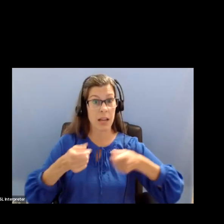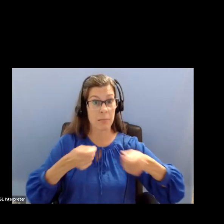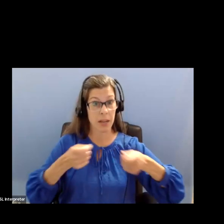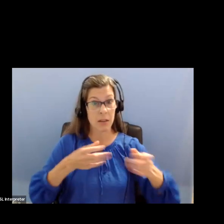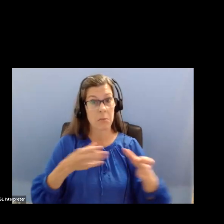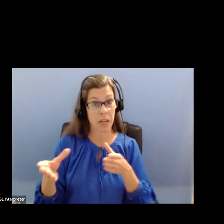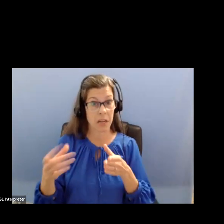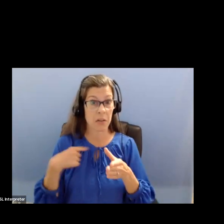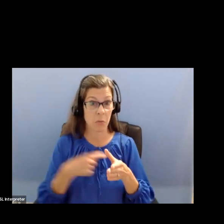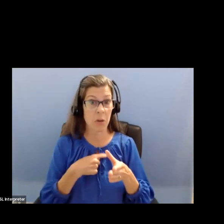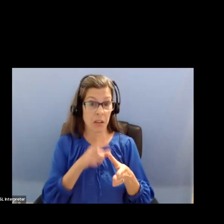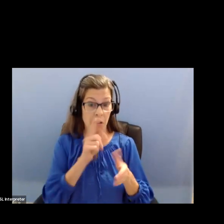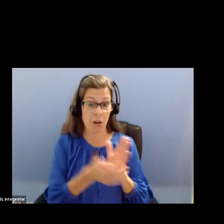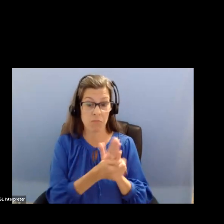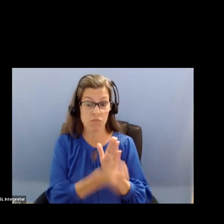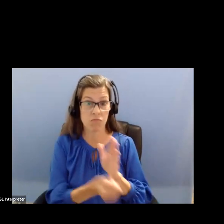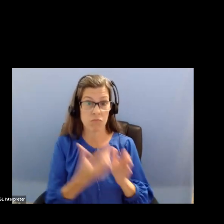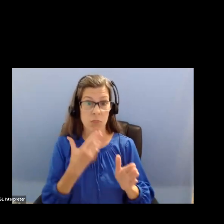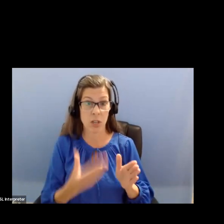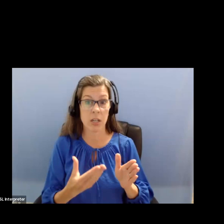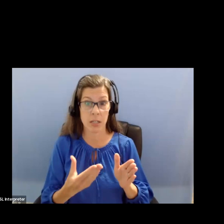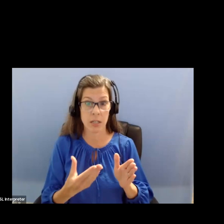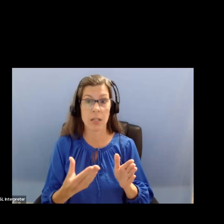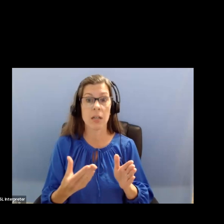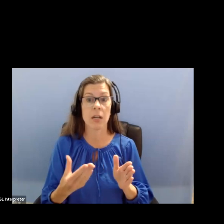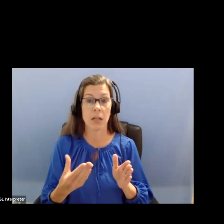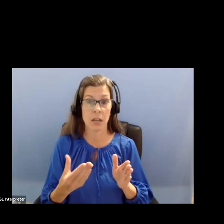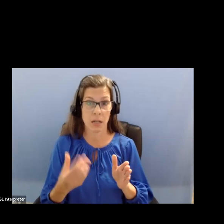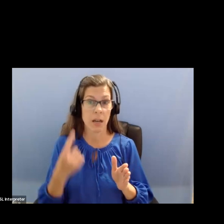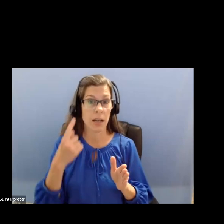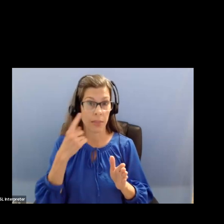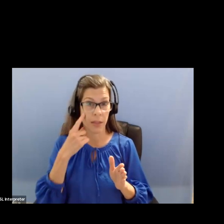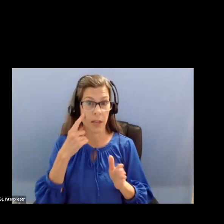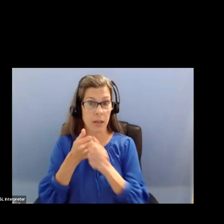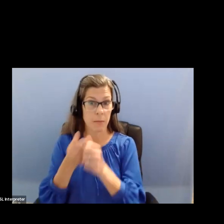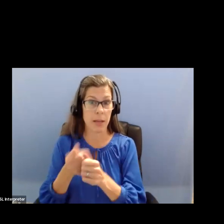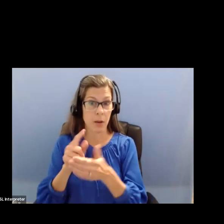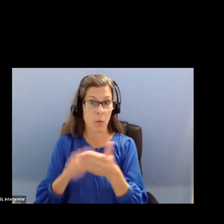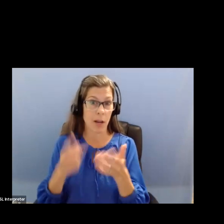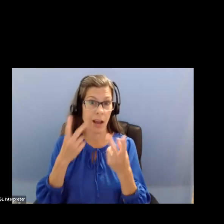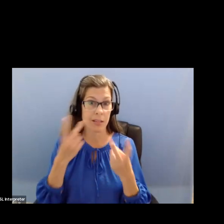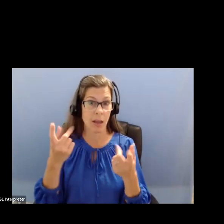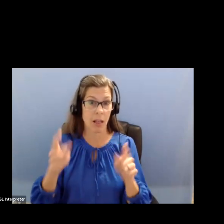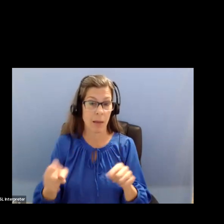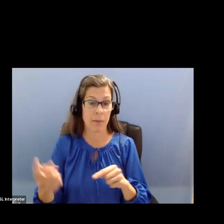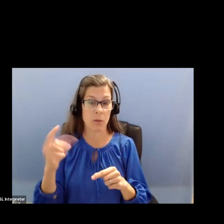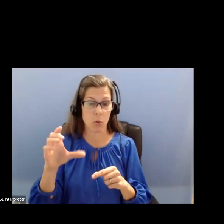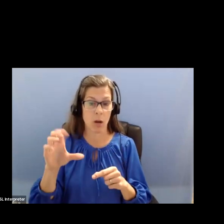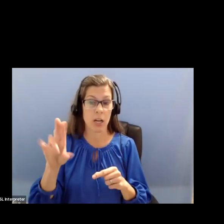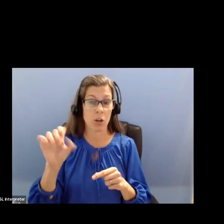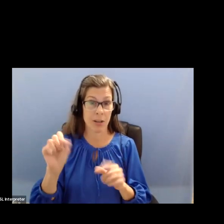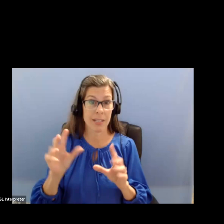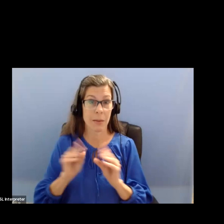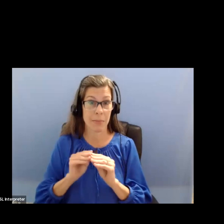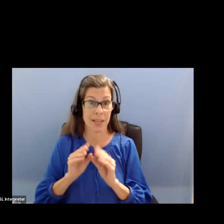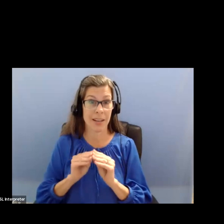an occasion where I think based on what I saw happen at one CRIS meeting, we were